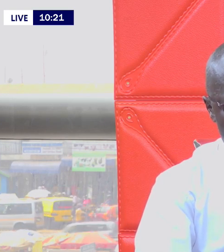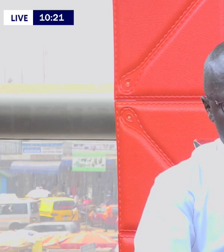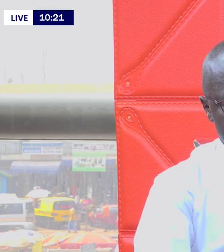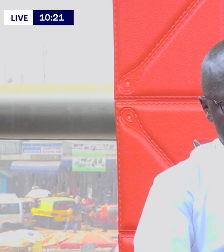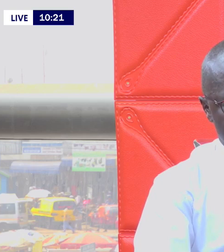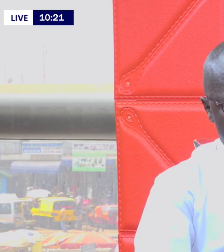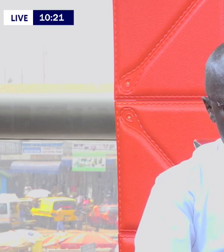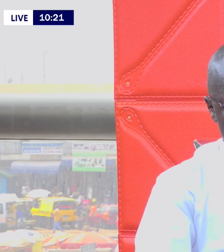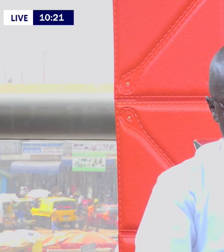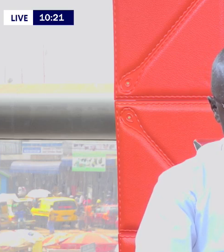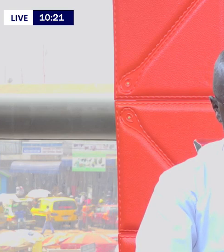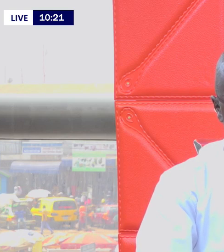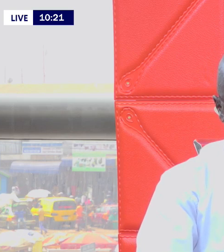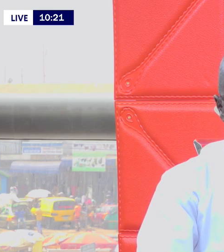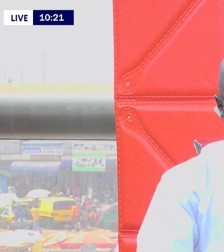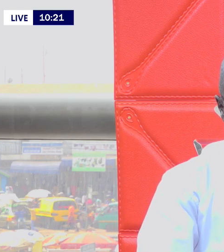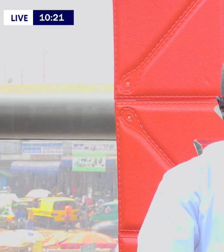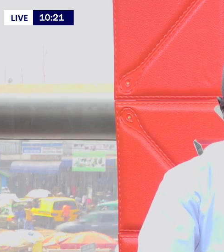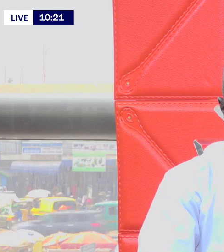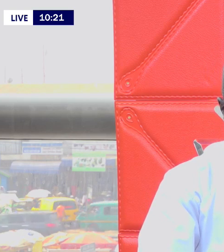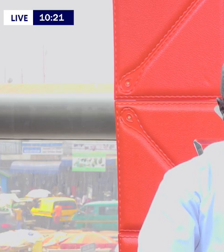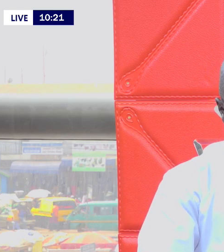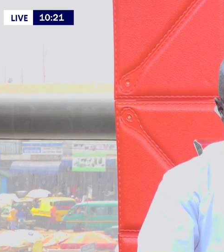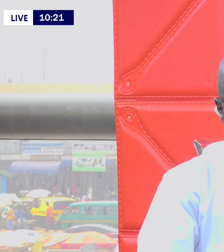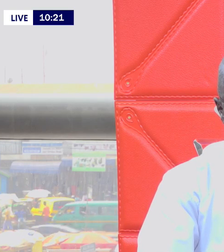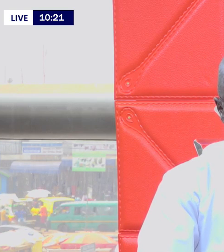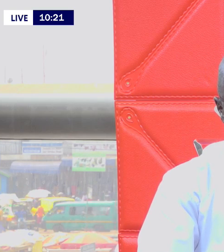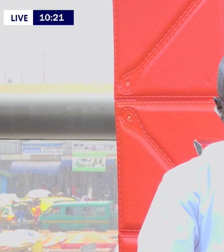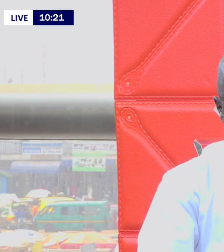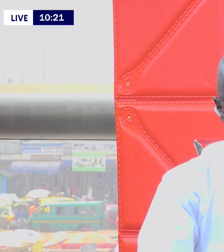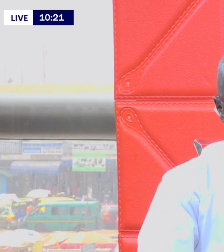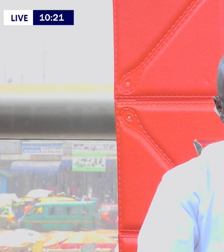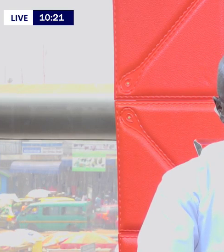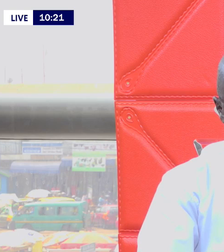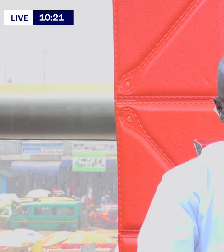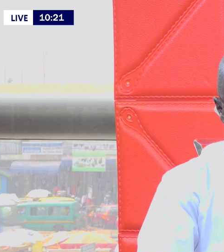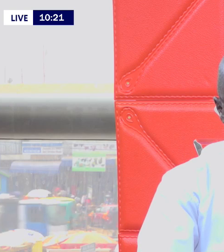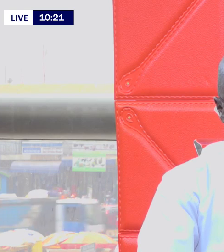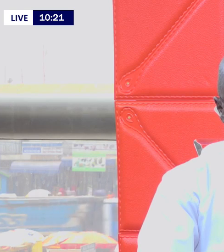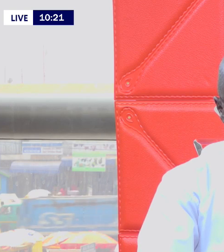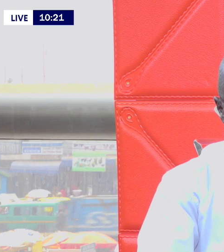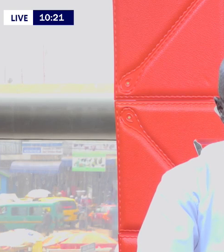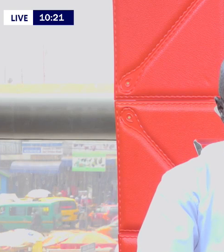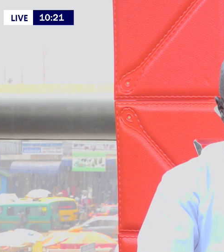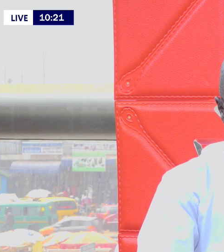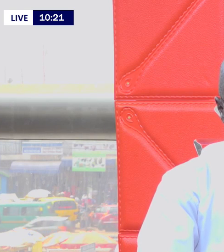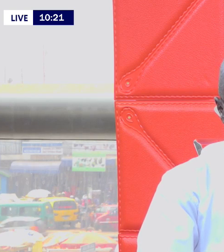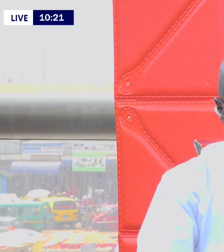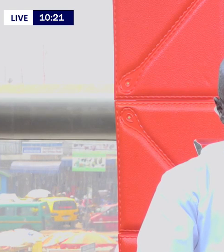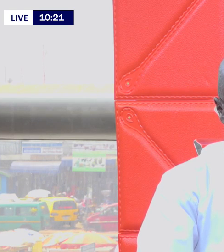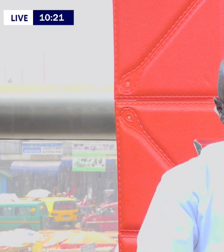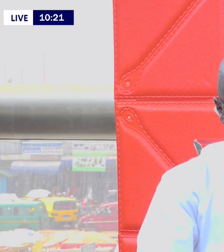NDC boycotting the IPAC meeting isn't surprising. All major reforms we see in our electoral processes, for